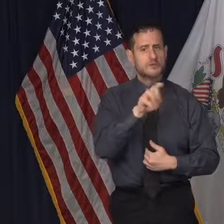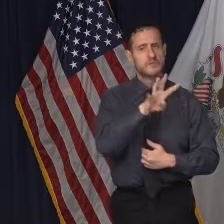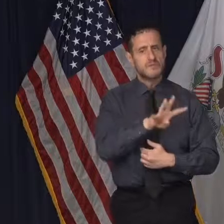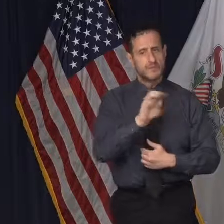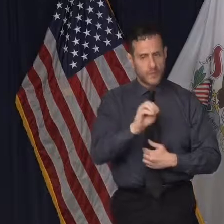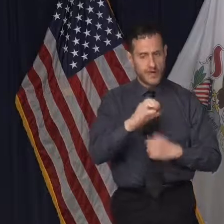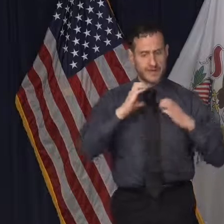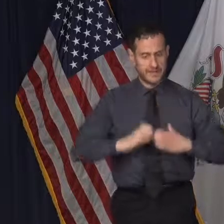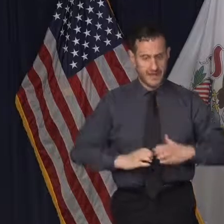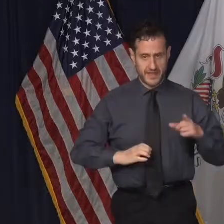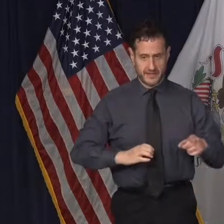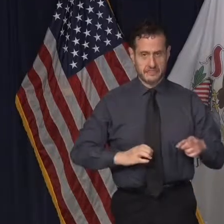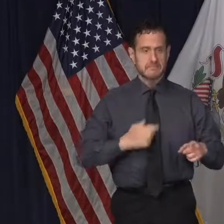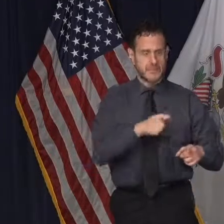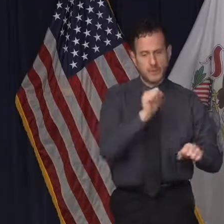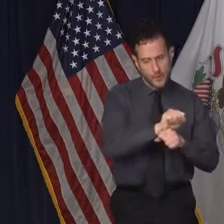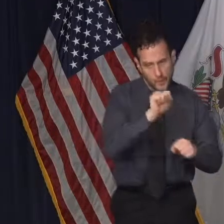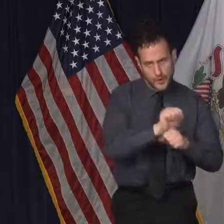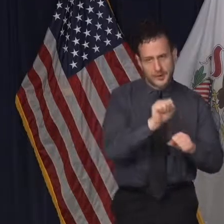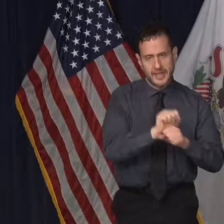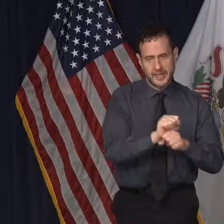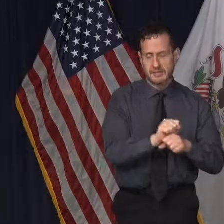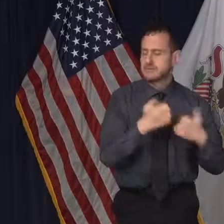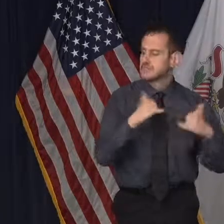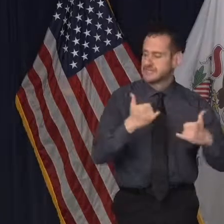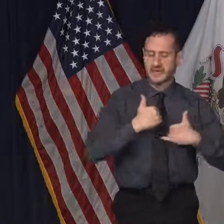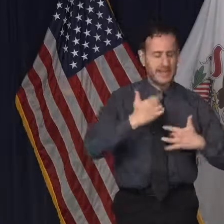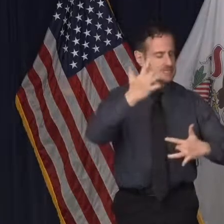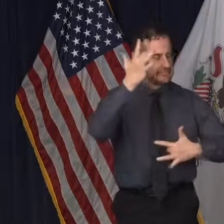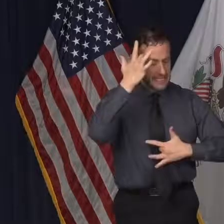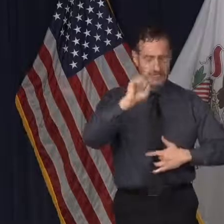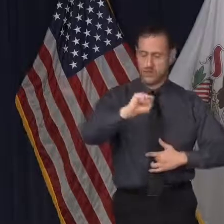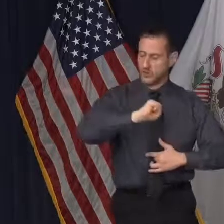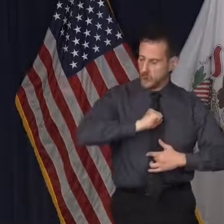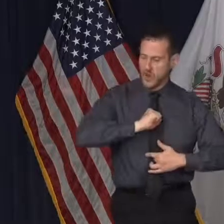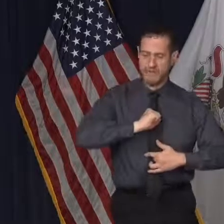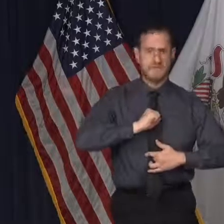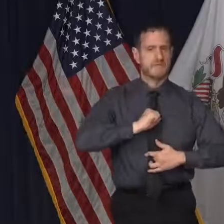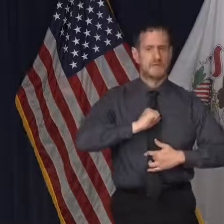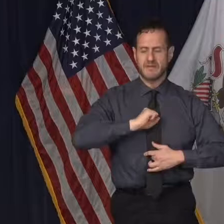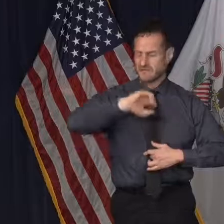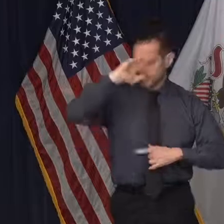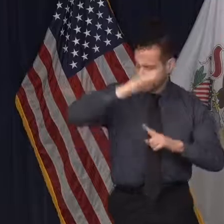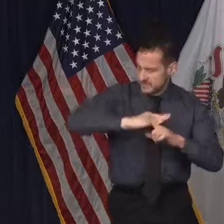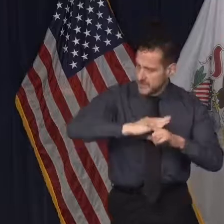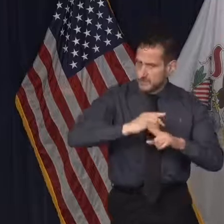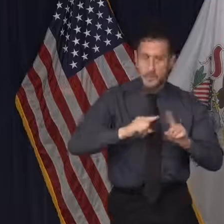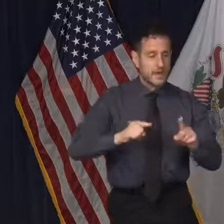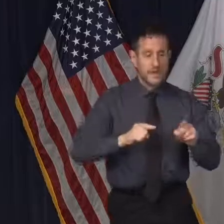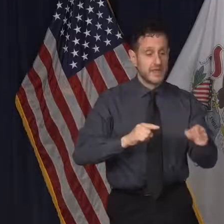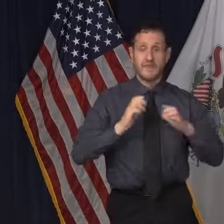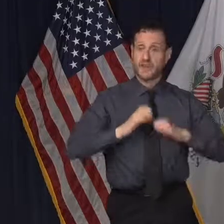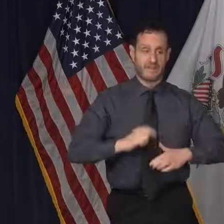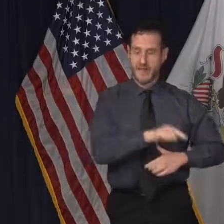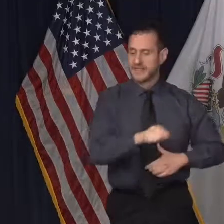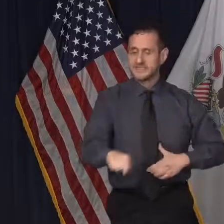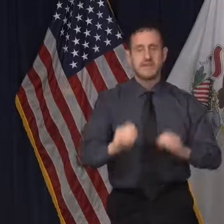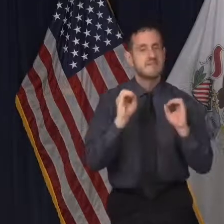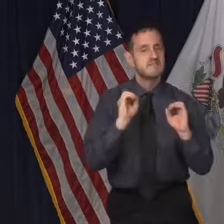140 clients in the time that they were symptomatic, and not a single one of those clients that were tested came up positive.